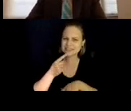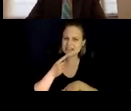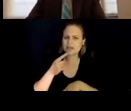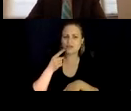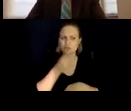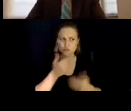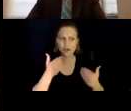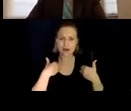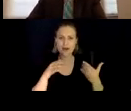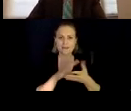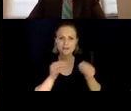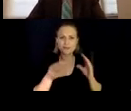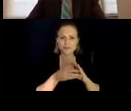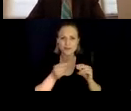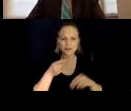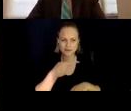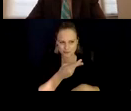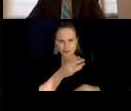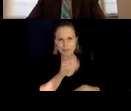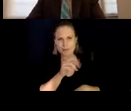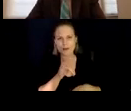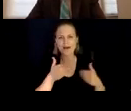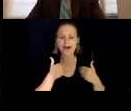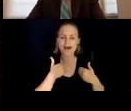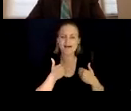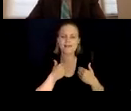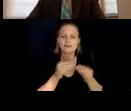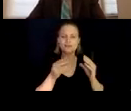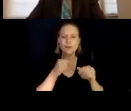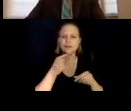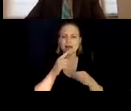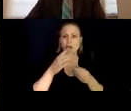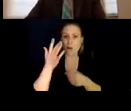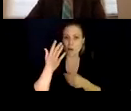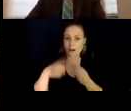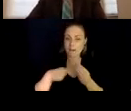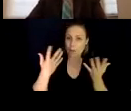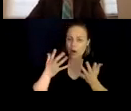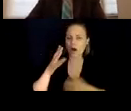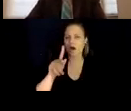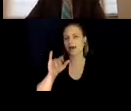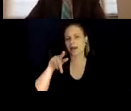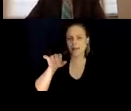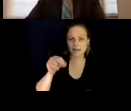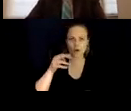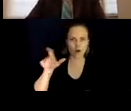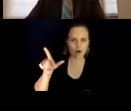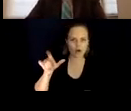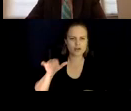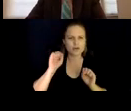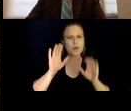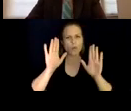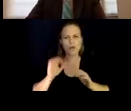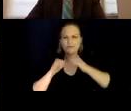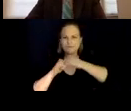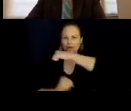story to tell, you and Barbara have a story to tell about Kiplin Hall, and that could be a wonderful anchor for what you were thinking.